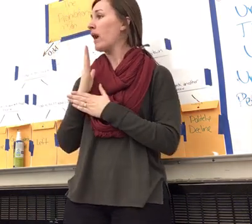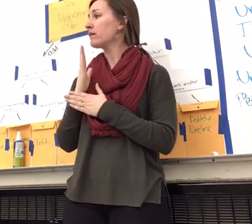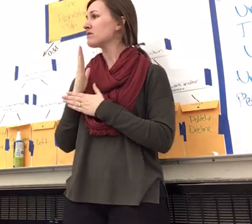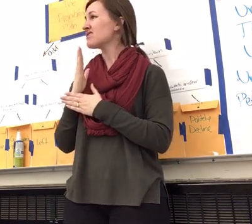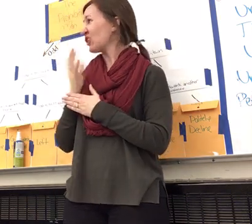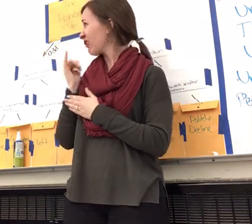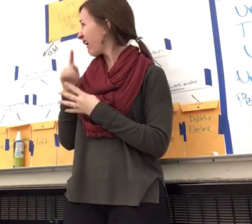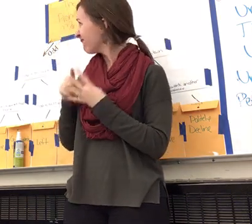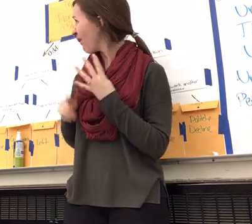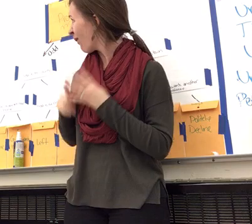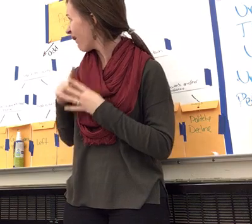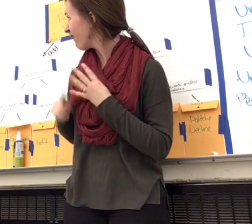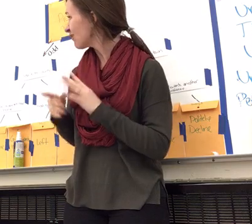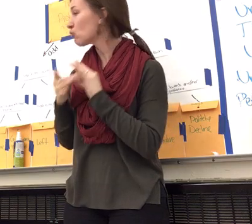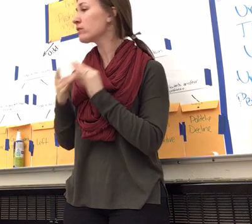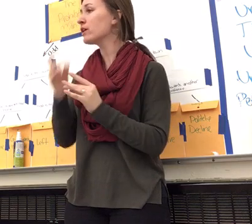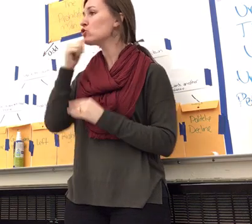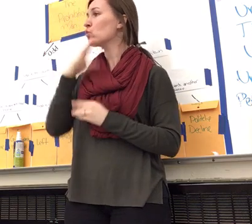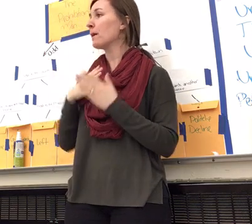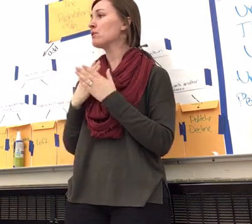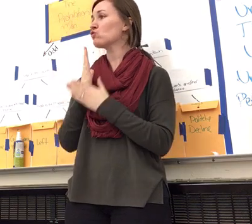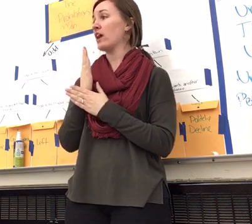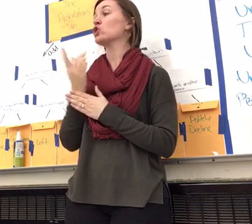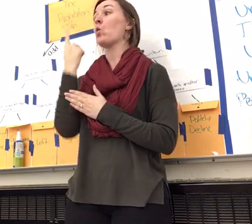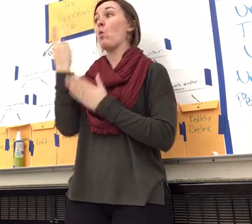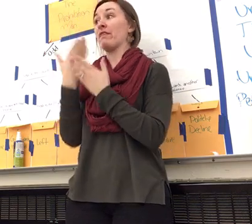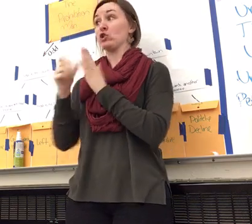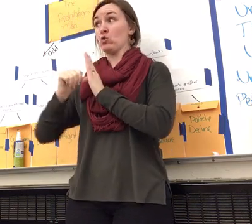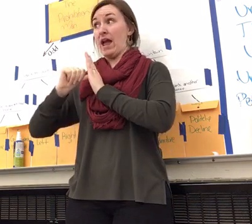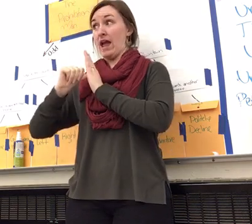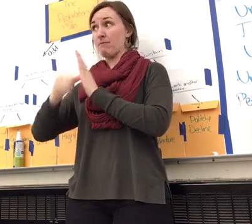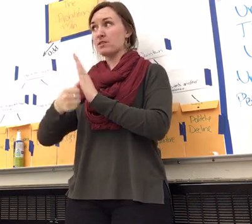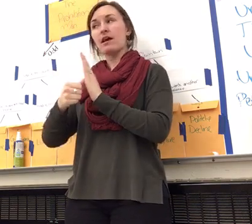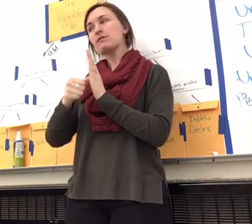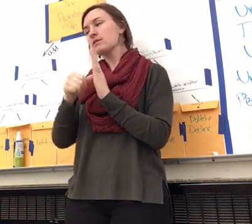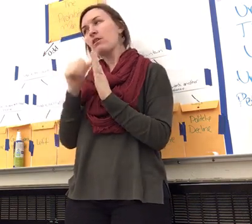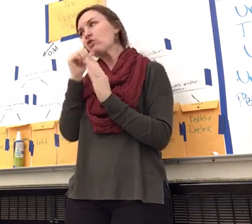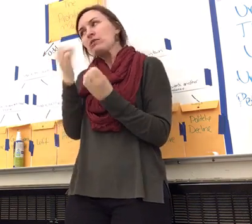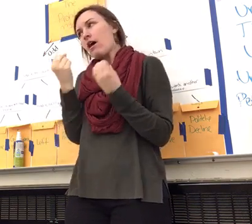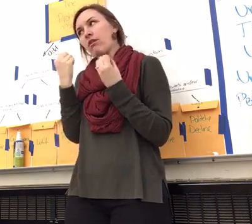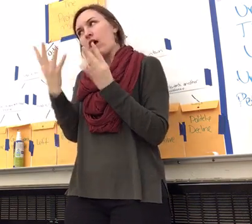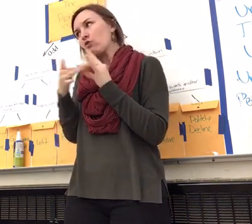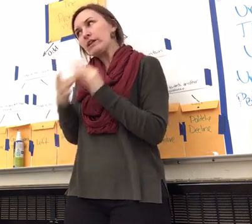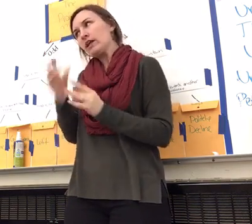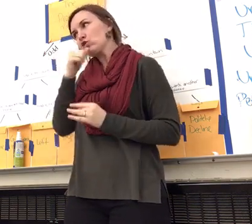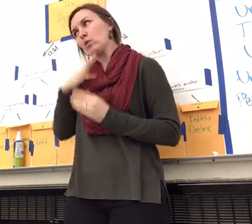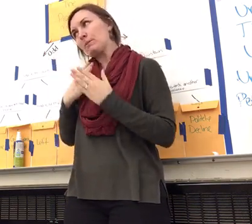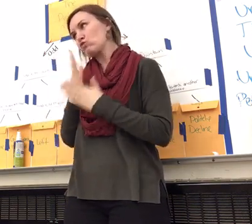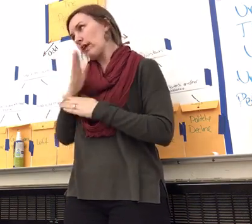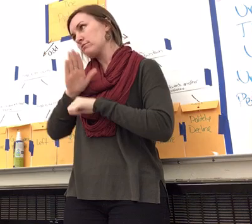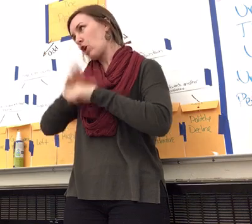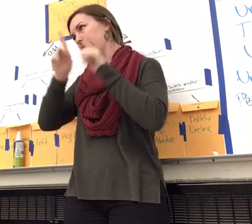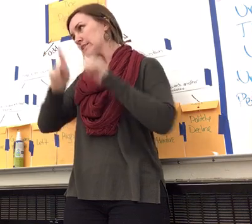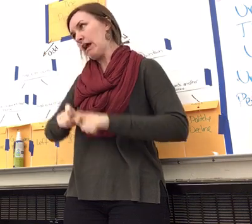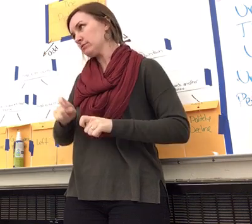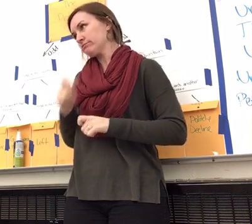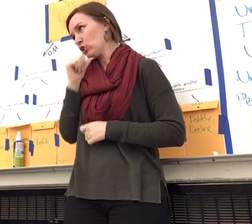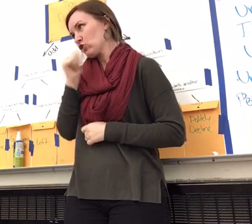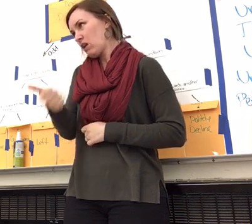them. The one thing that I would emphasize is that there's not going to be that much on women's rights on this test. In fact, most of the women's rights stuff